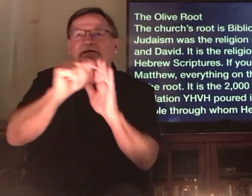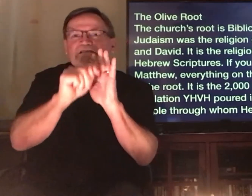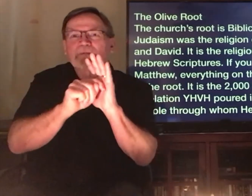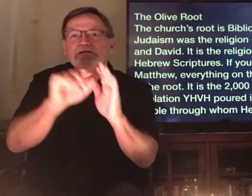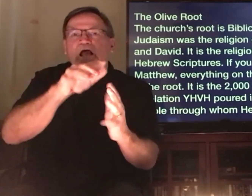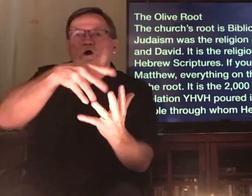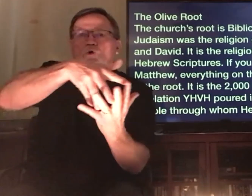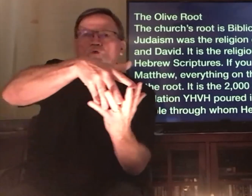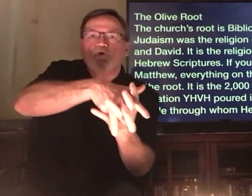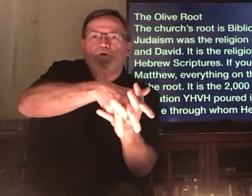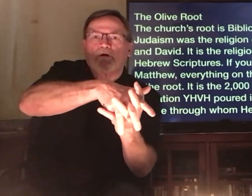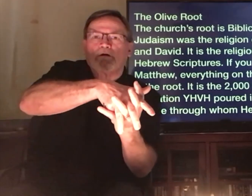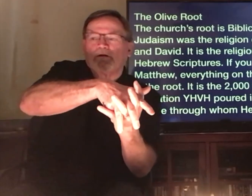Yeah. And over there,